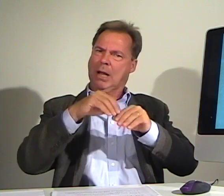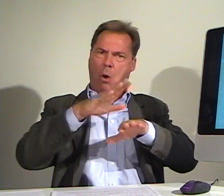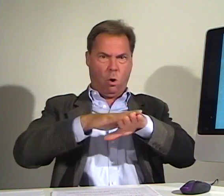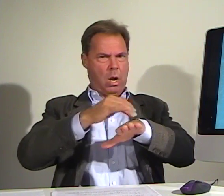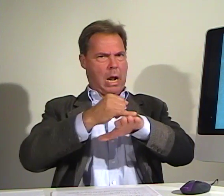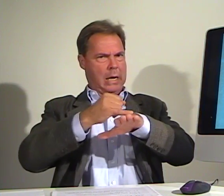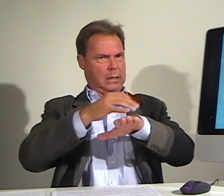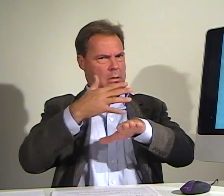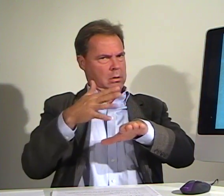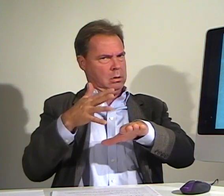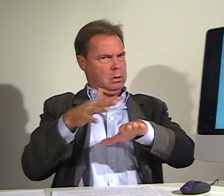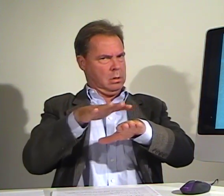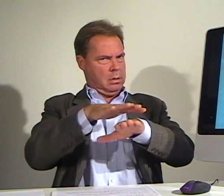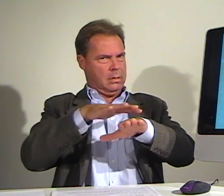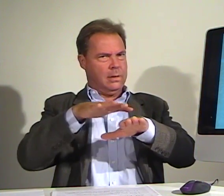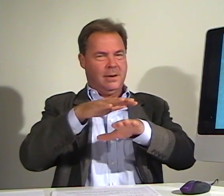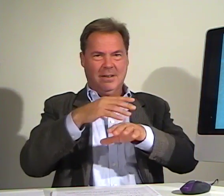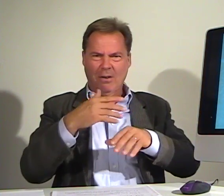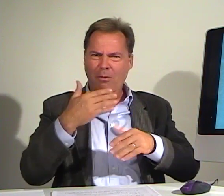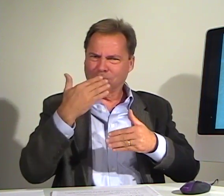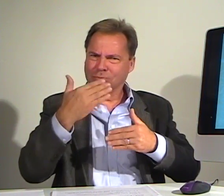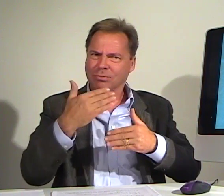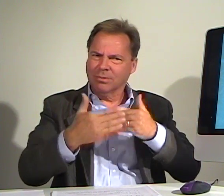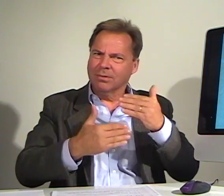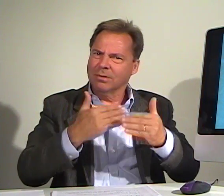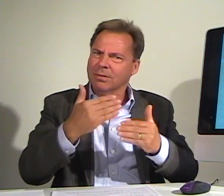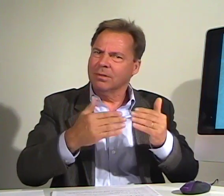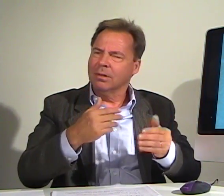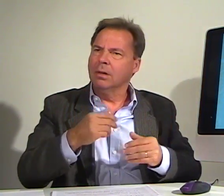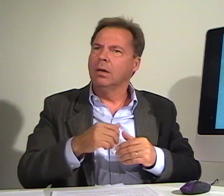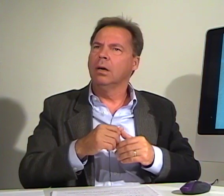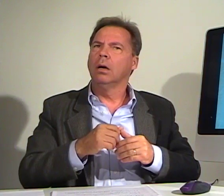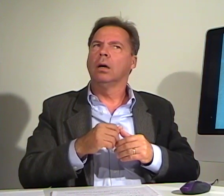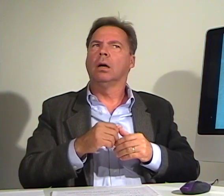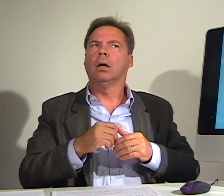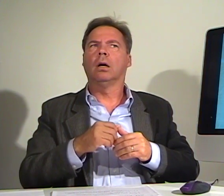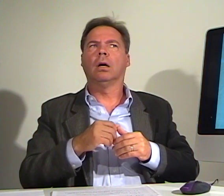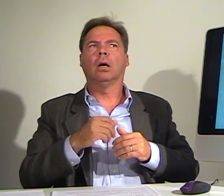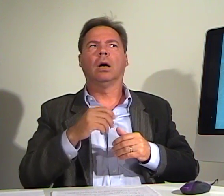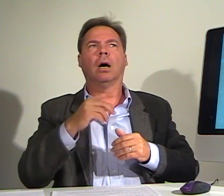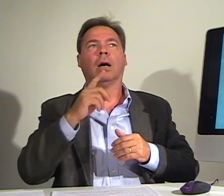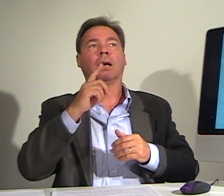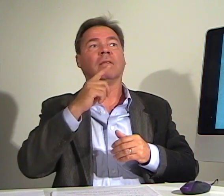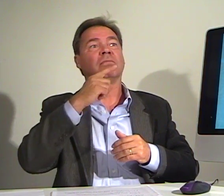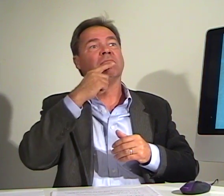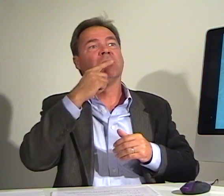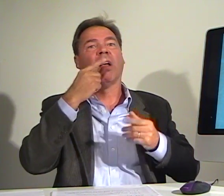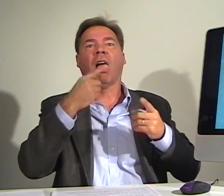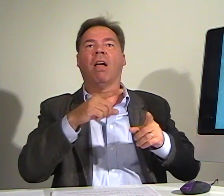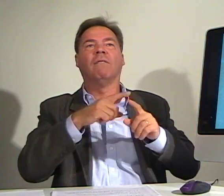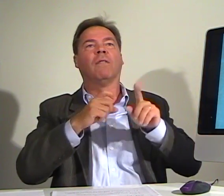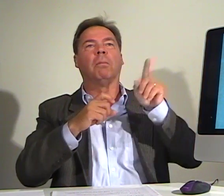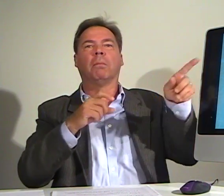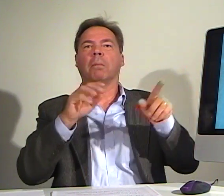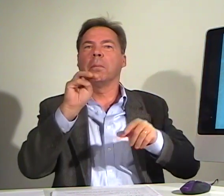island. Sign language was something everybody used and was just a really wonderful environment for all who lived on the